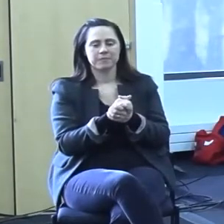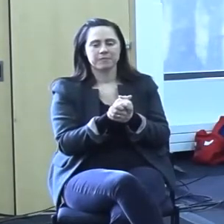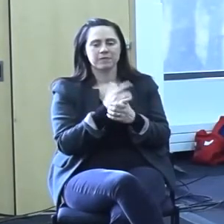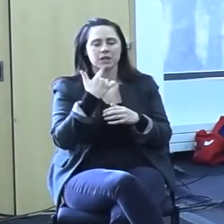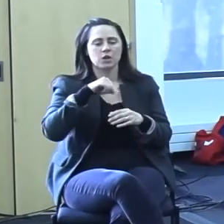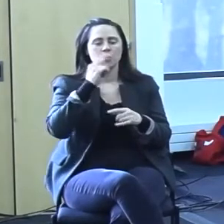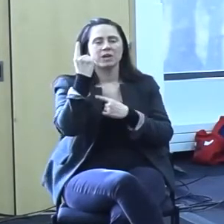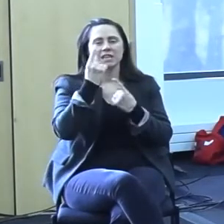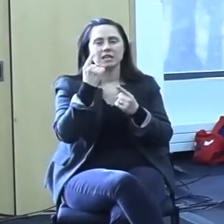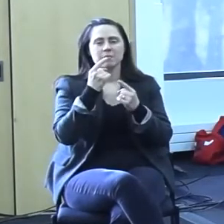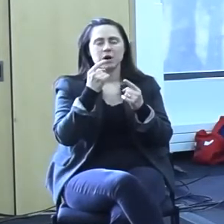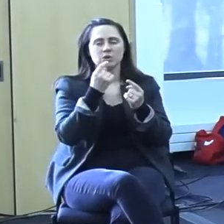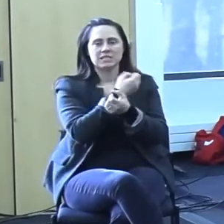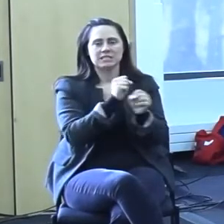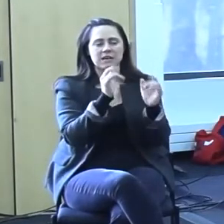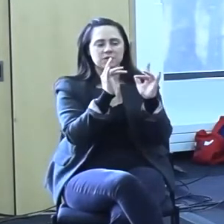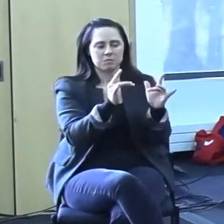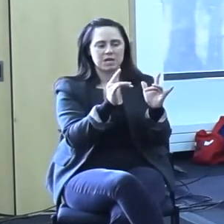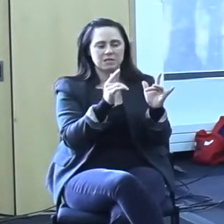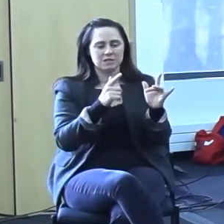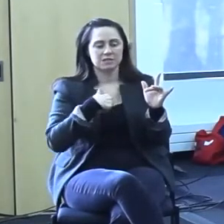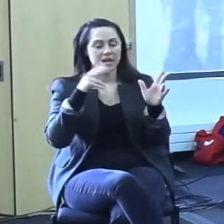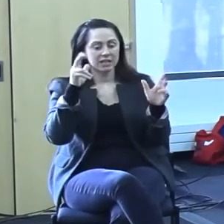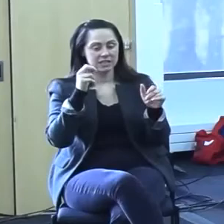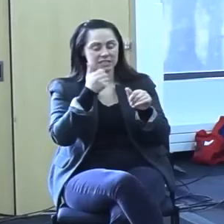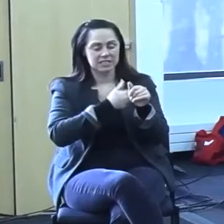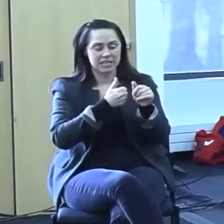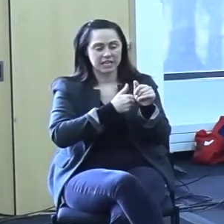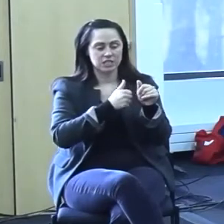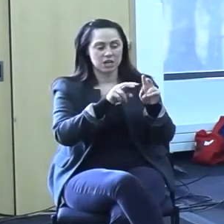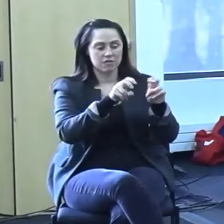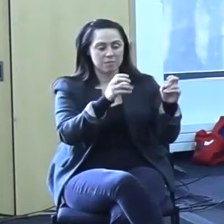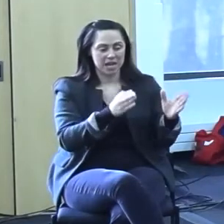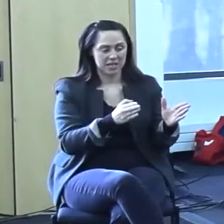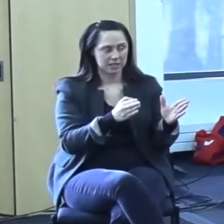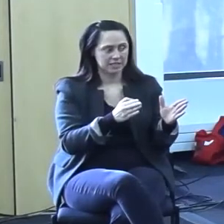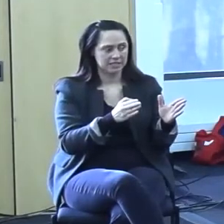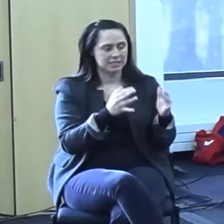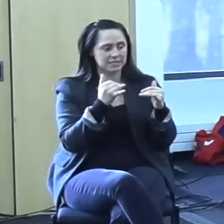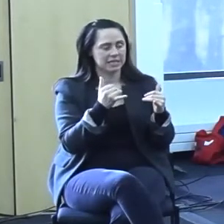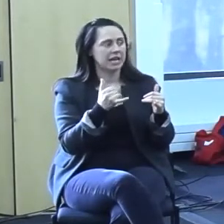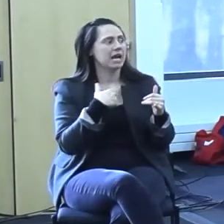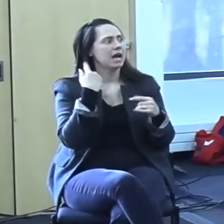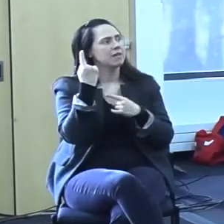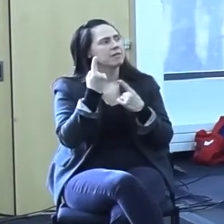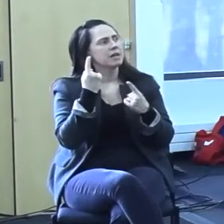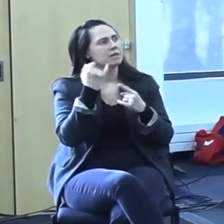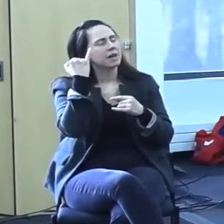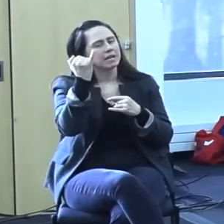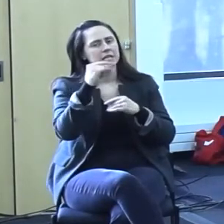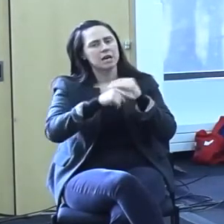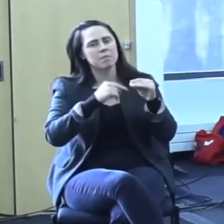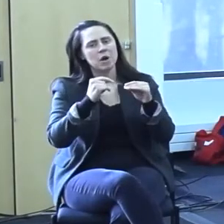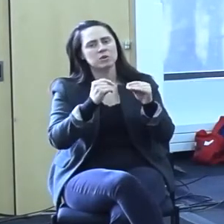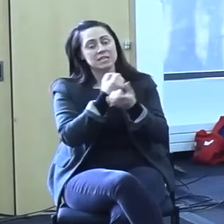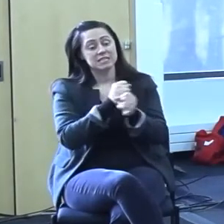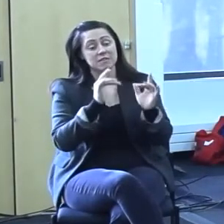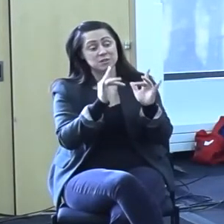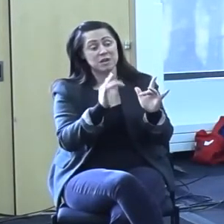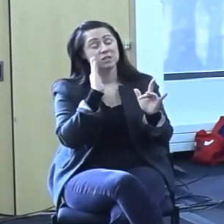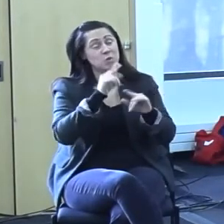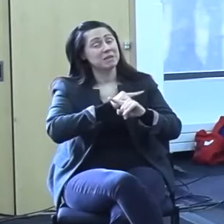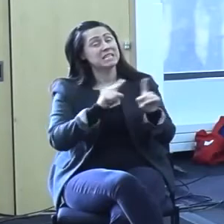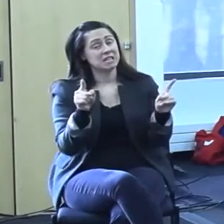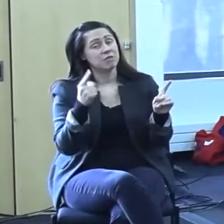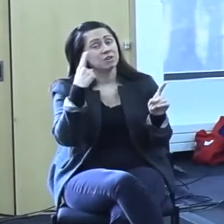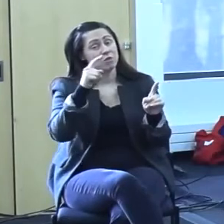as we think about safe spaces, as I listen to each one of the panelists today, I think the idea of a safe space is going to be